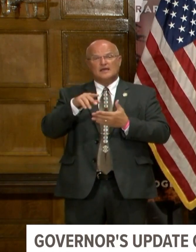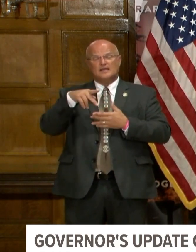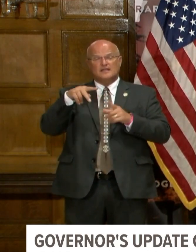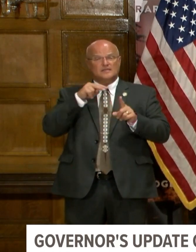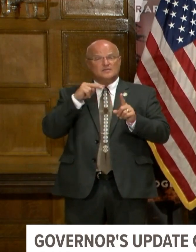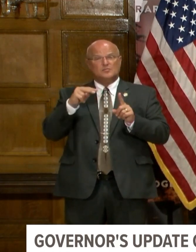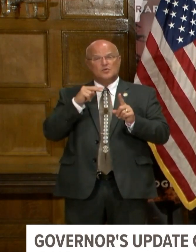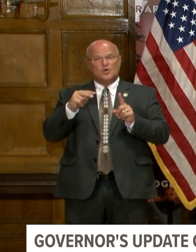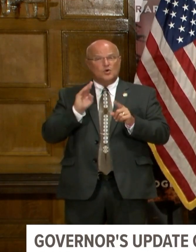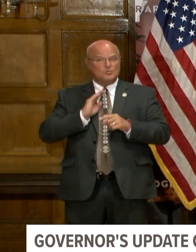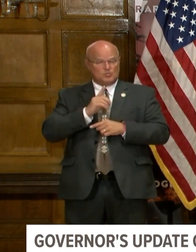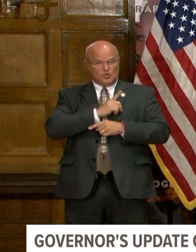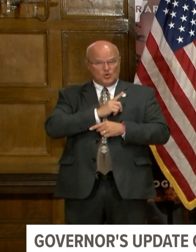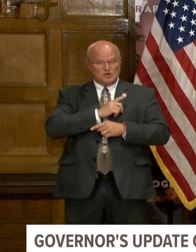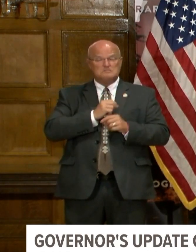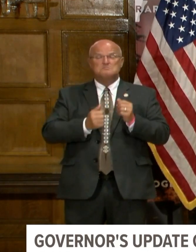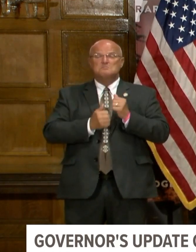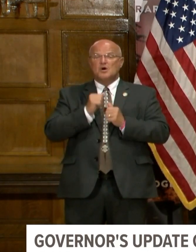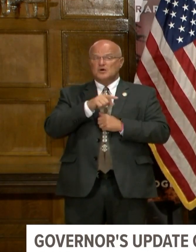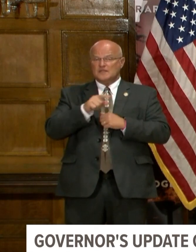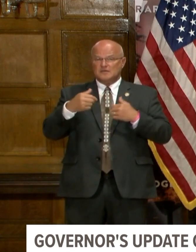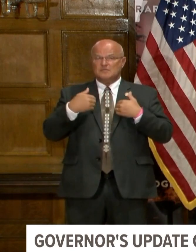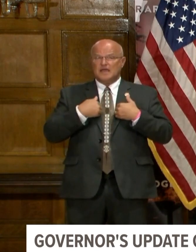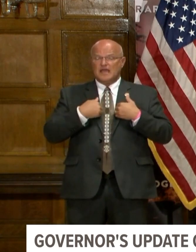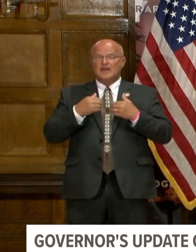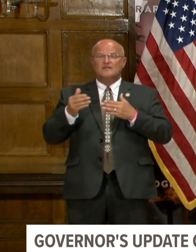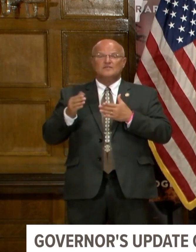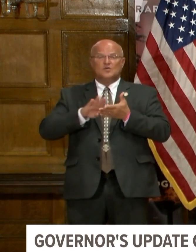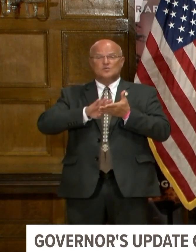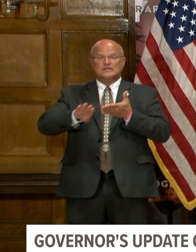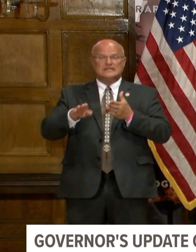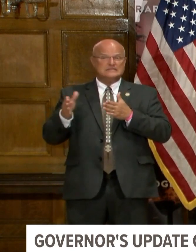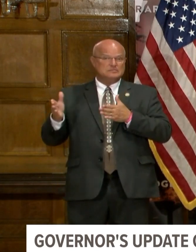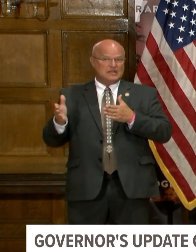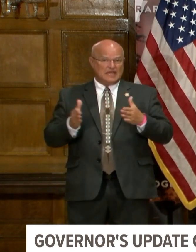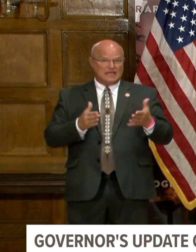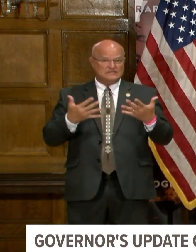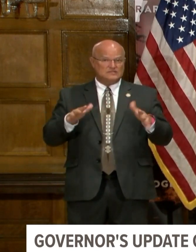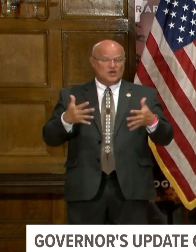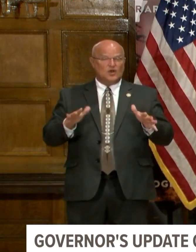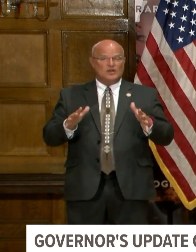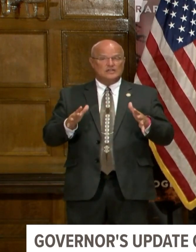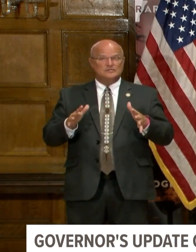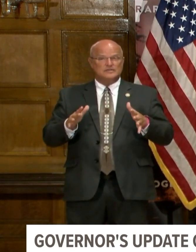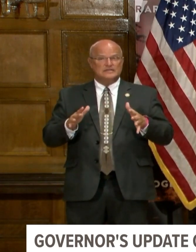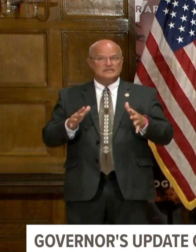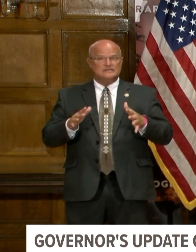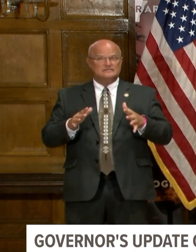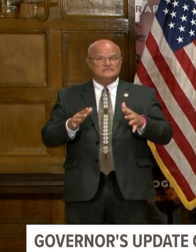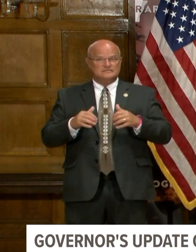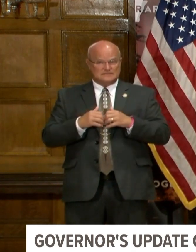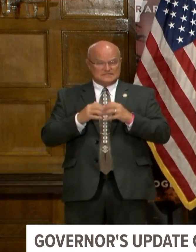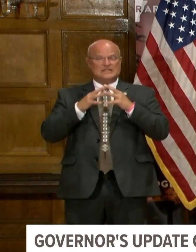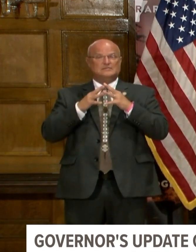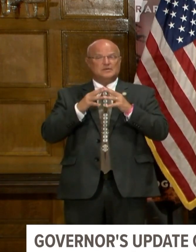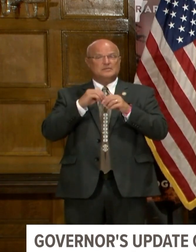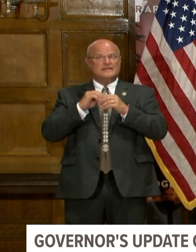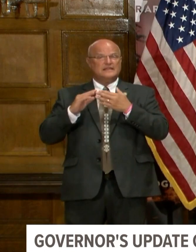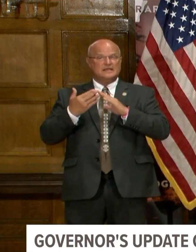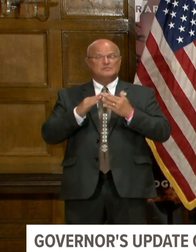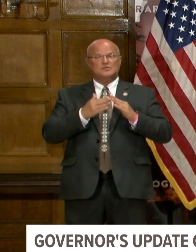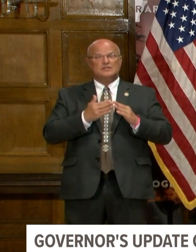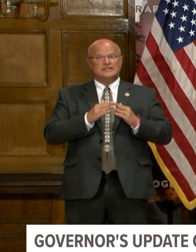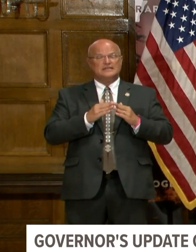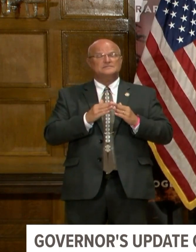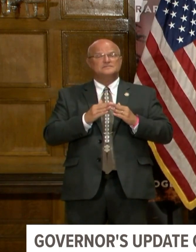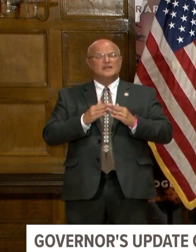board. Most of them have release plans that are already ready to be implemented in the community.